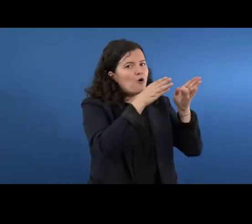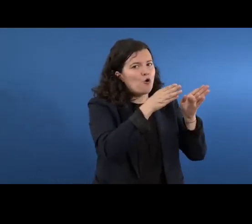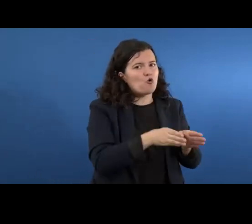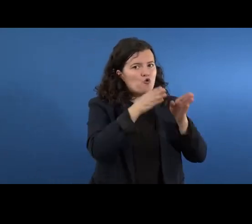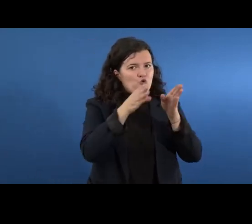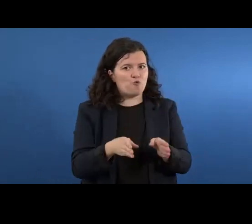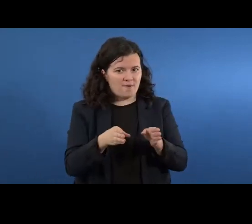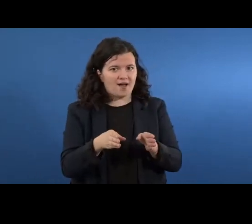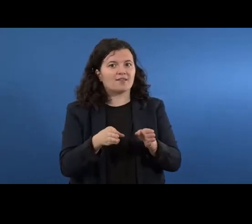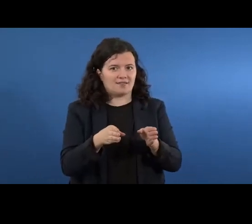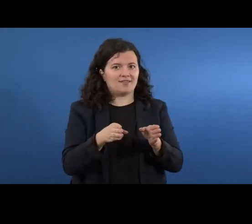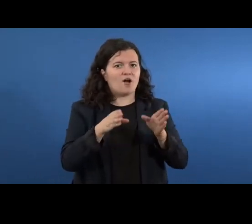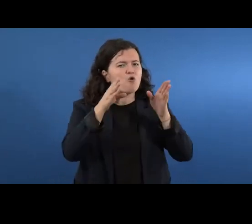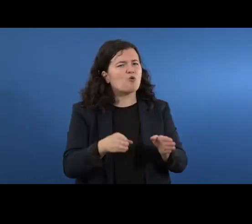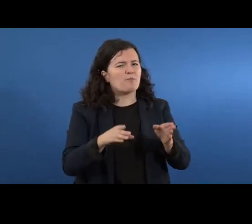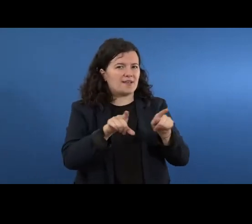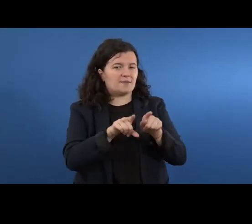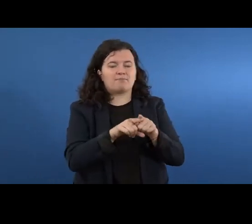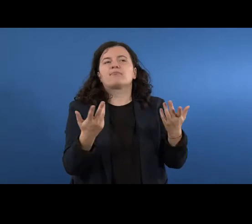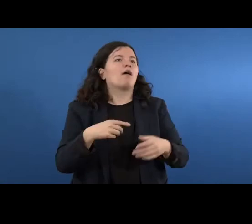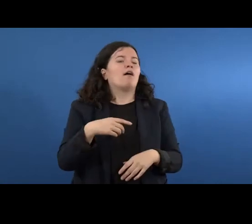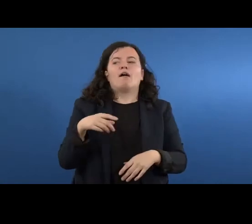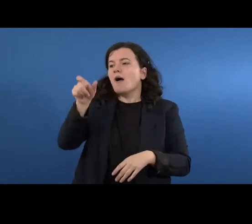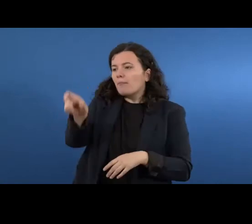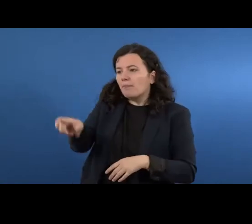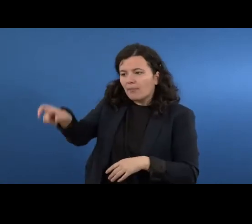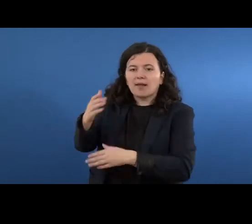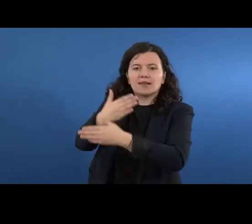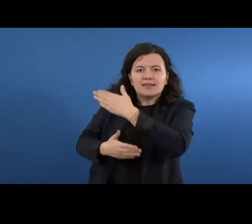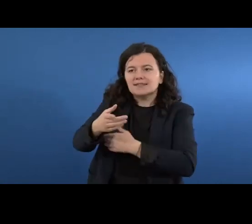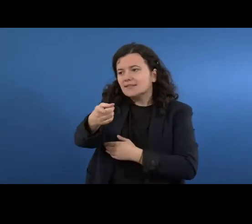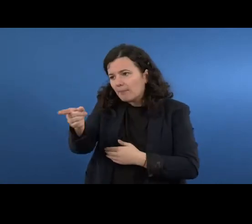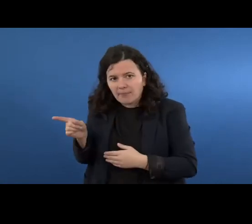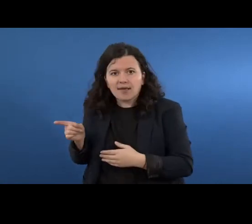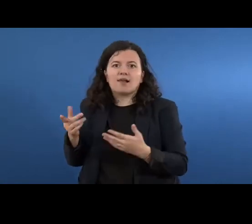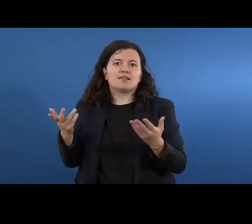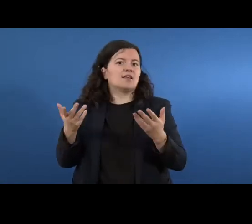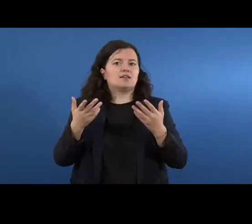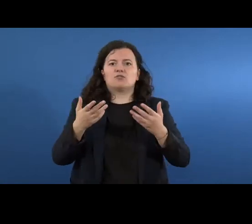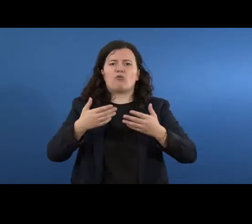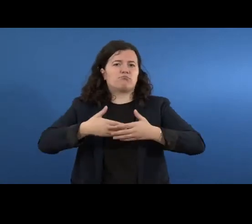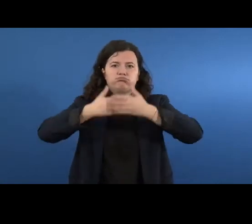people with disabilities, like any other employee in those hybrid working environment,